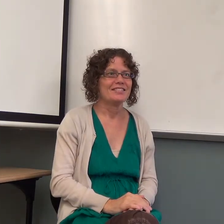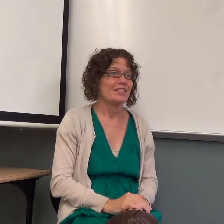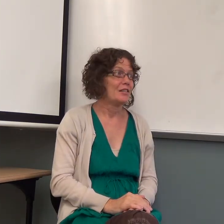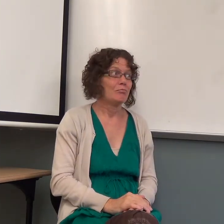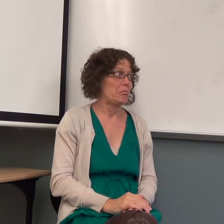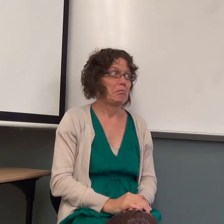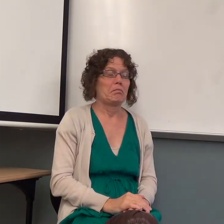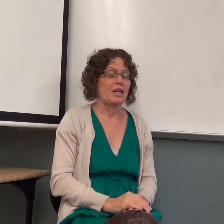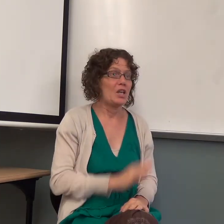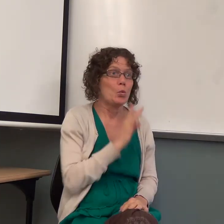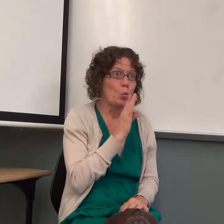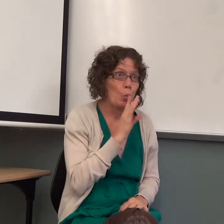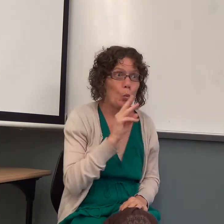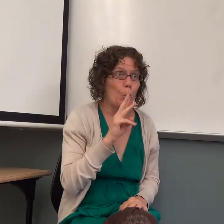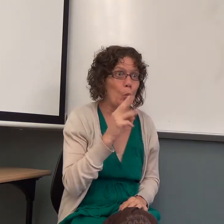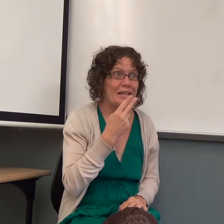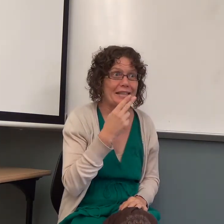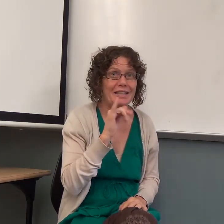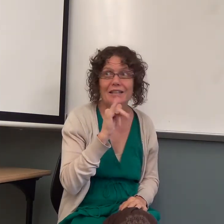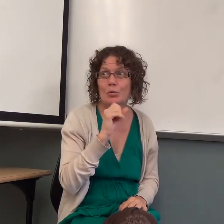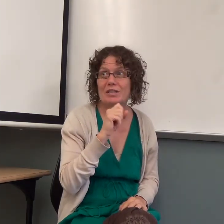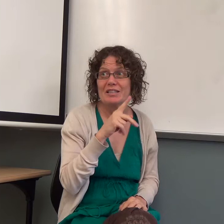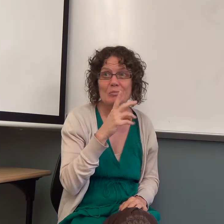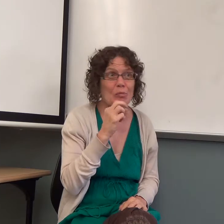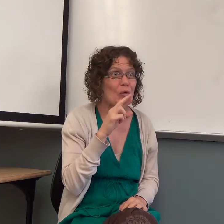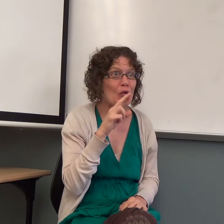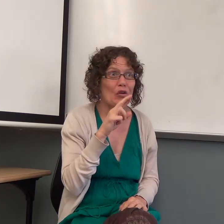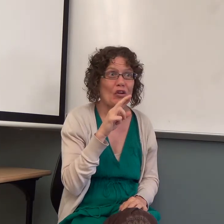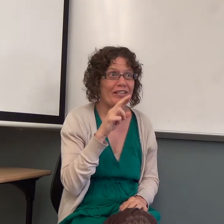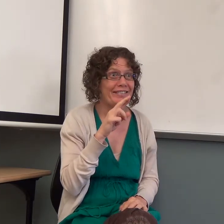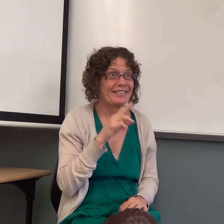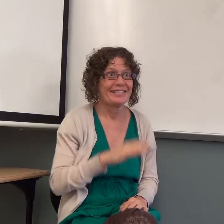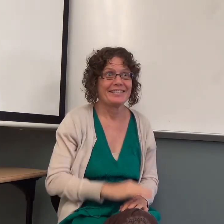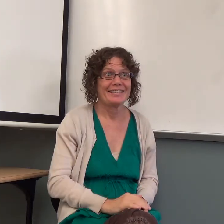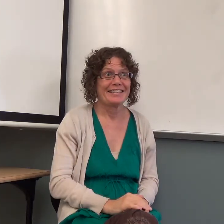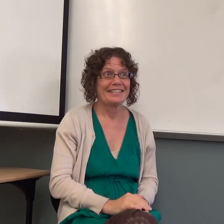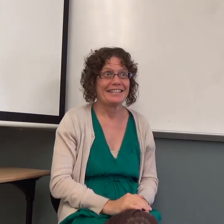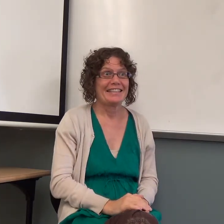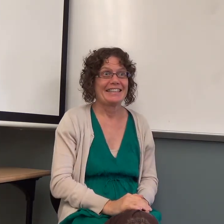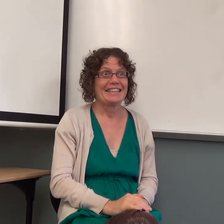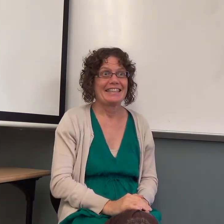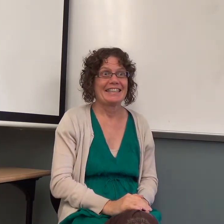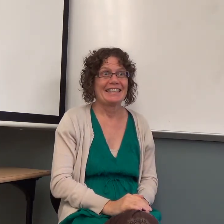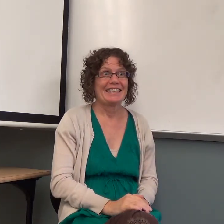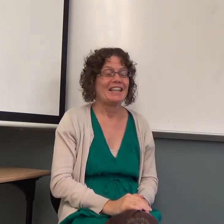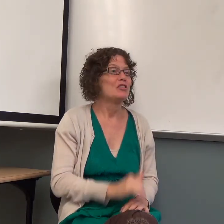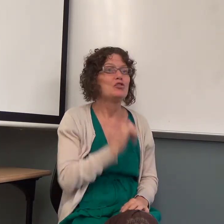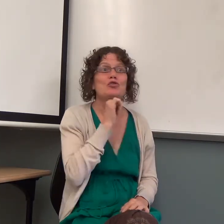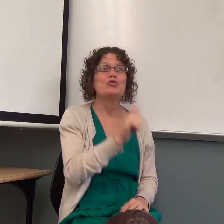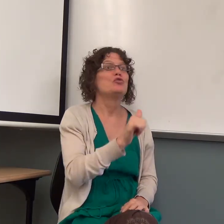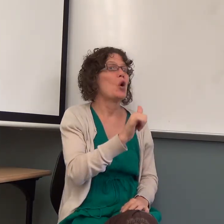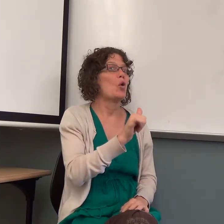Keep going. All the way around. Come on. I forgot somebody. Yeah, but they're going down. Don't say it out loud either. I know you want to say it out loud. Keep